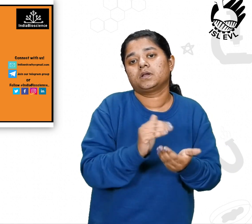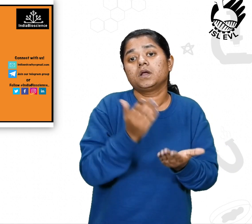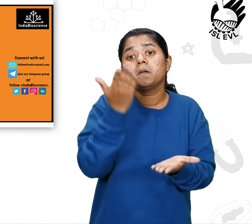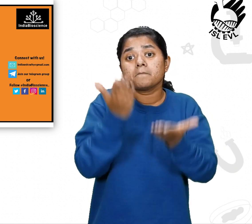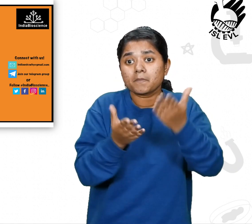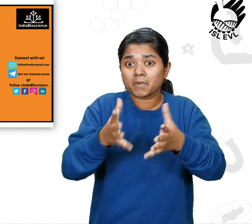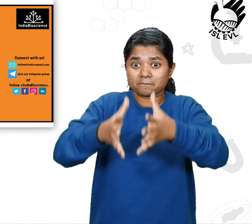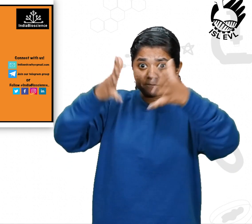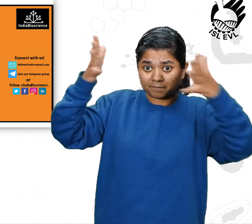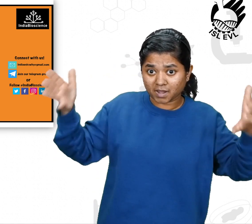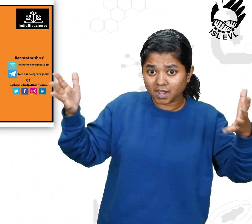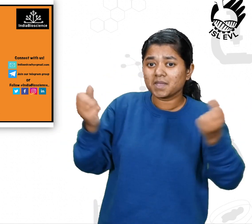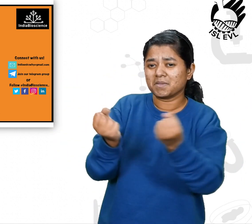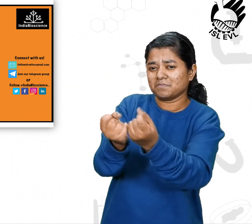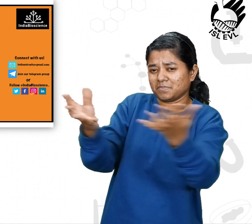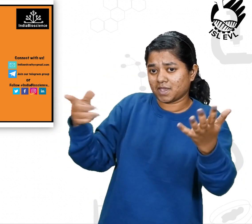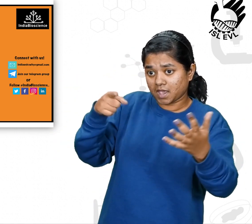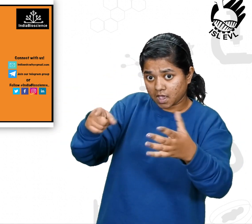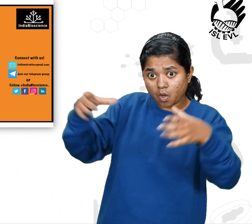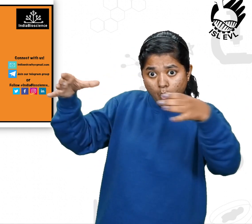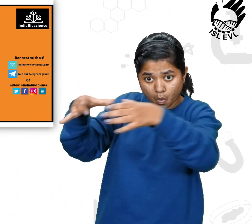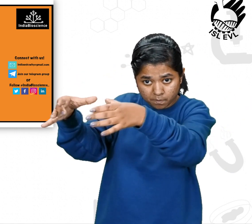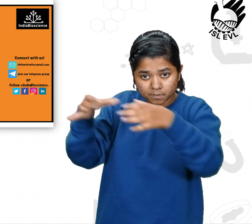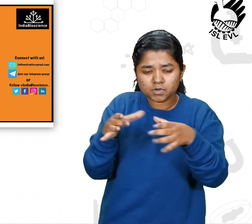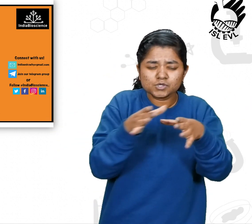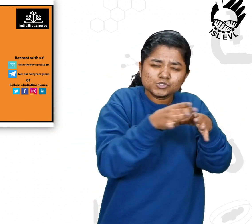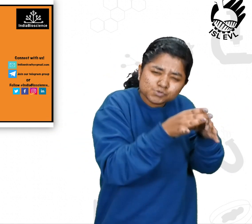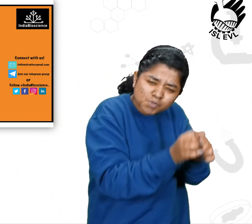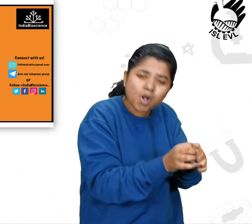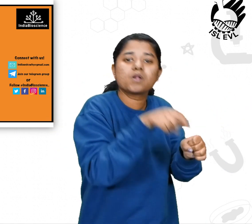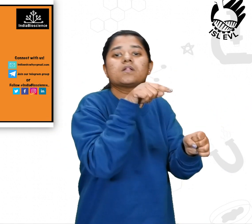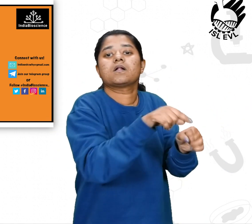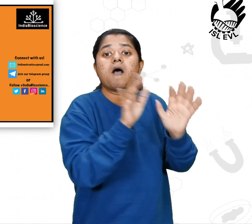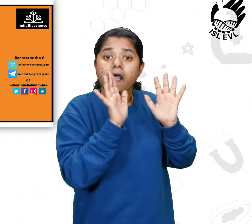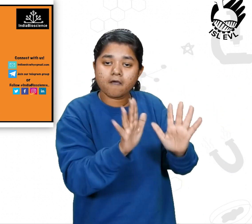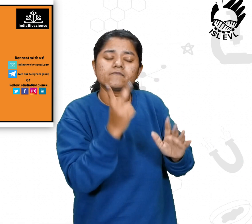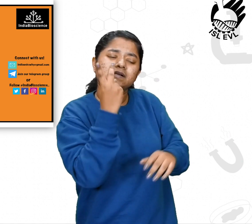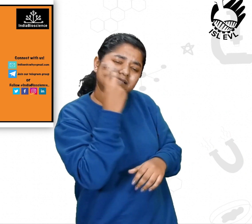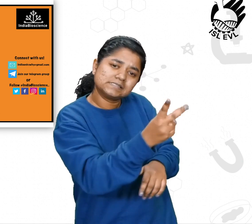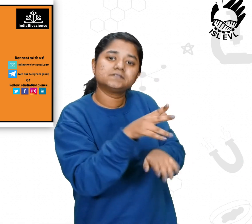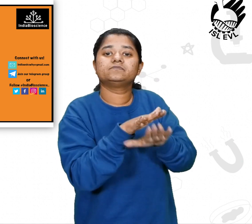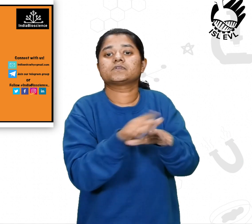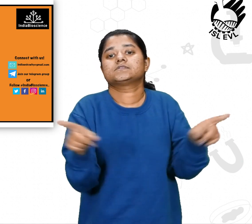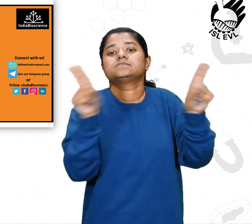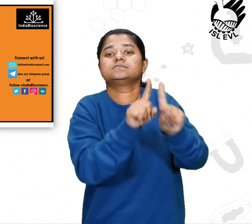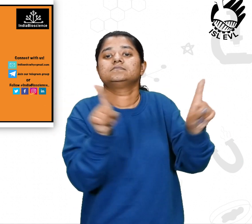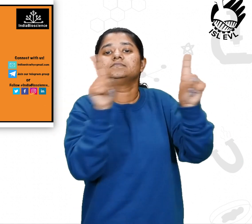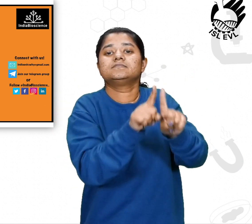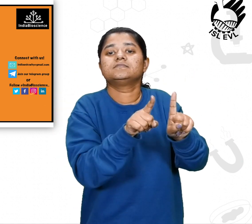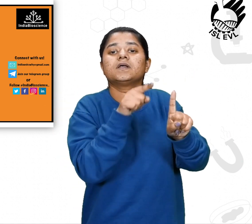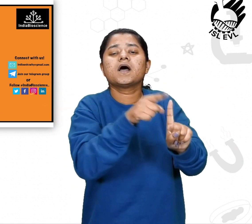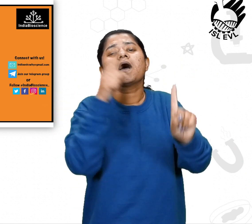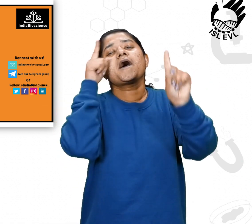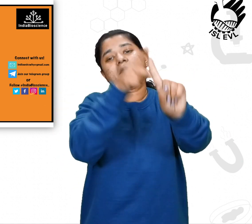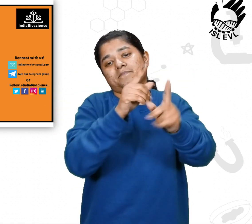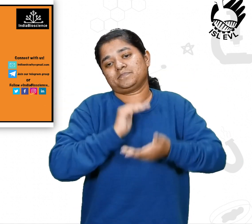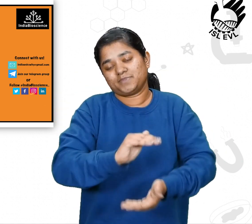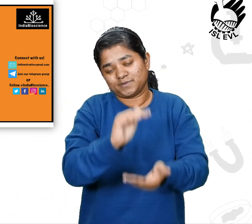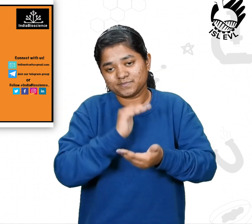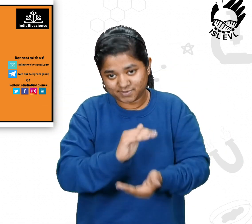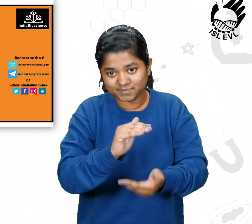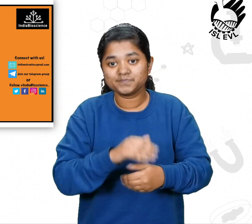in a smaller group, and they may not be even in smaller groups. They're often in pairs. Okay, when it comes to mating. So across, just even